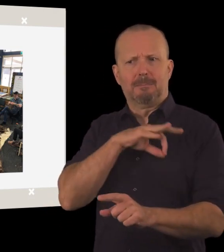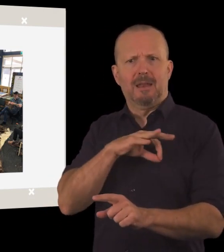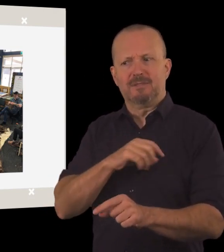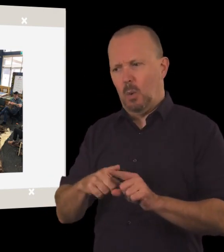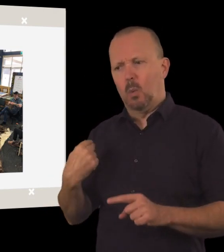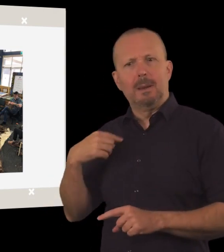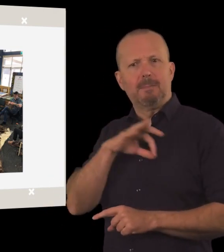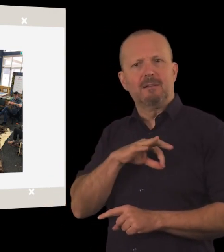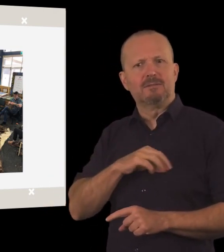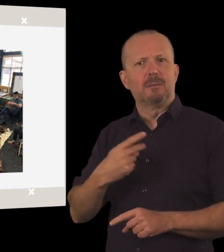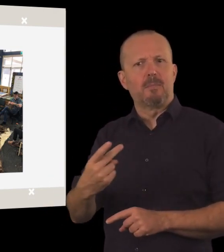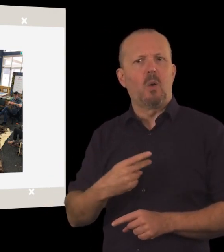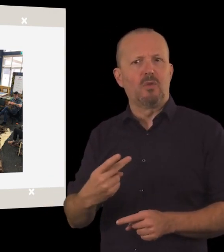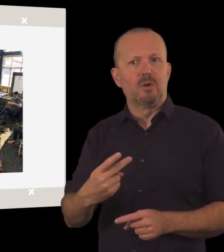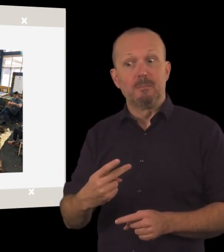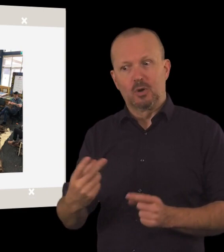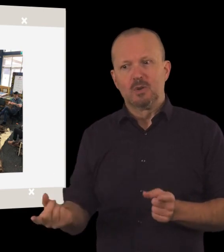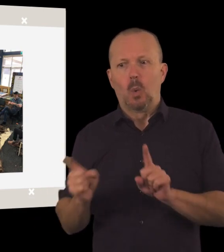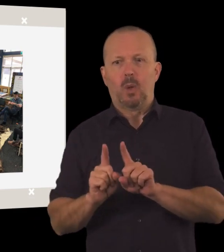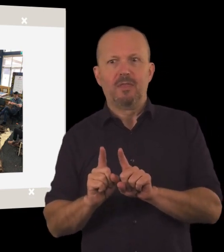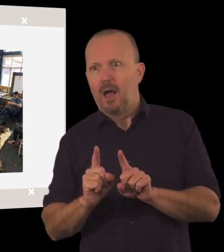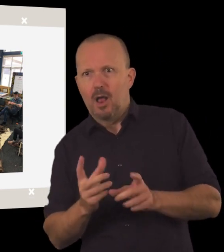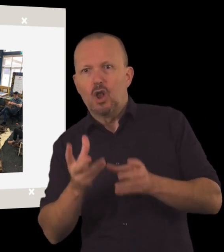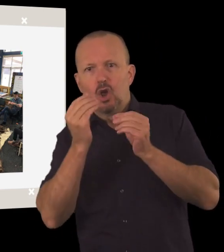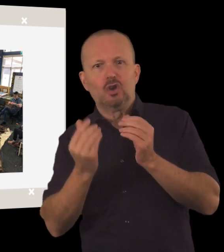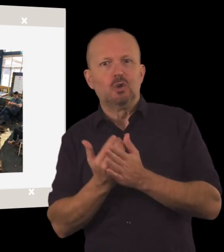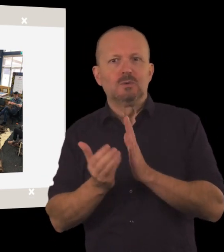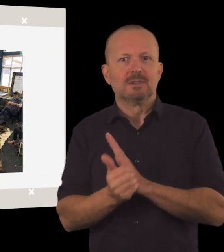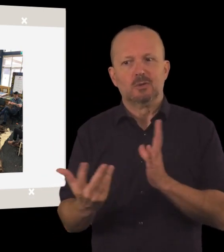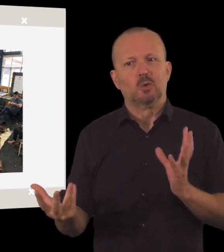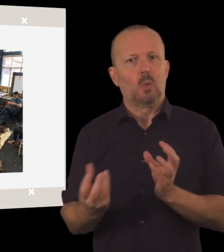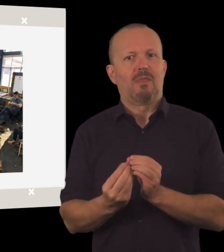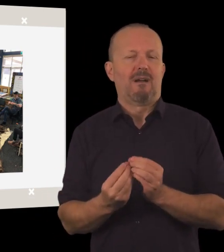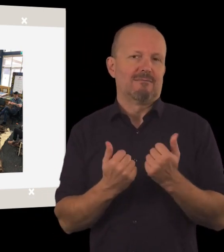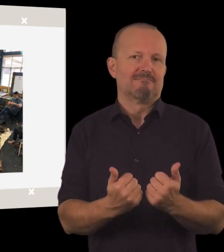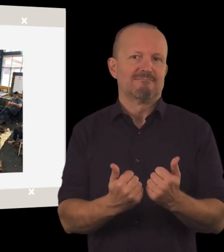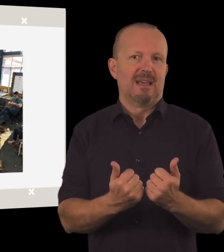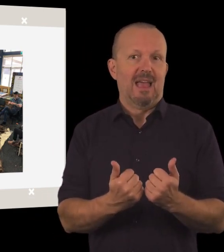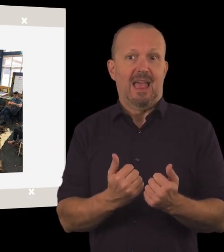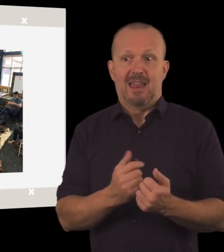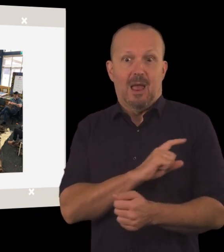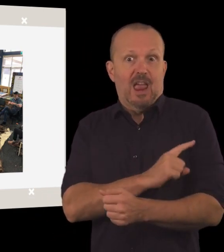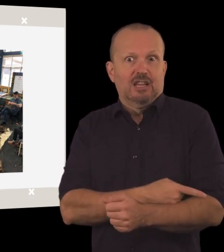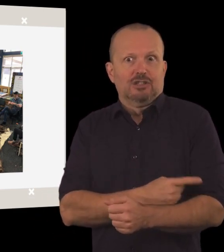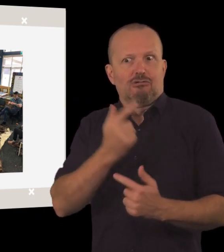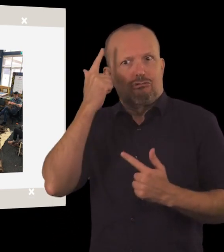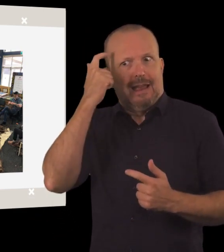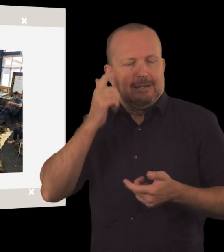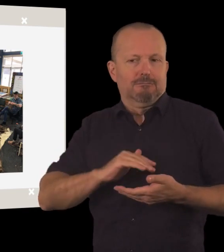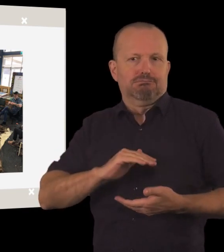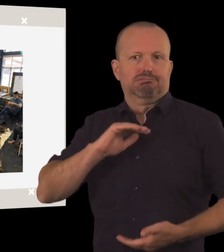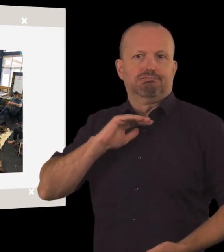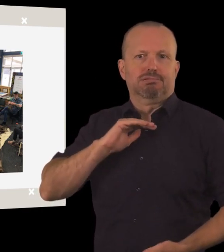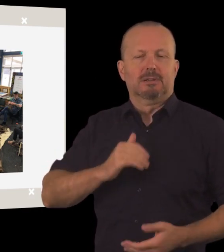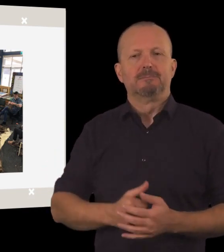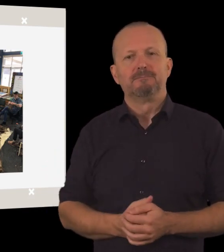from the responsibilities at work for a short time, relying on your team to take up the slack is hard, and you can feel